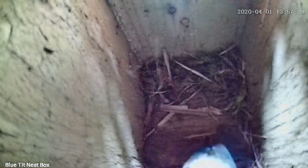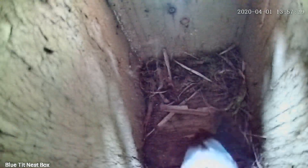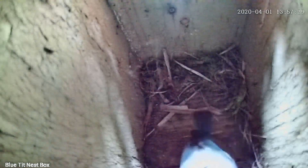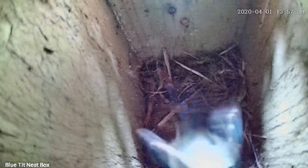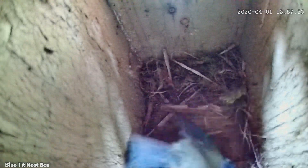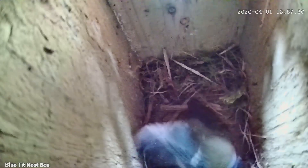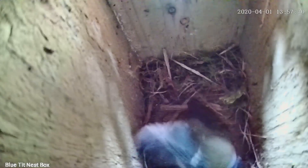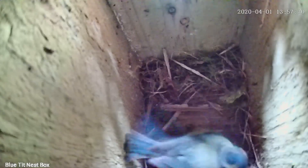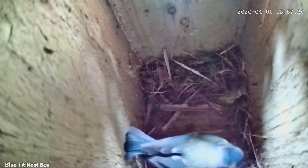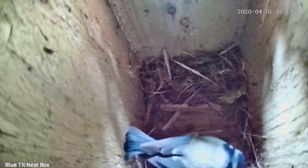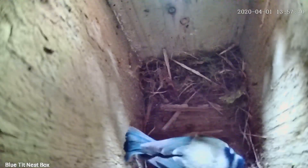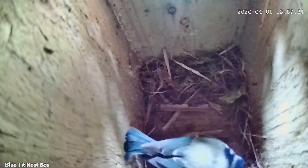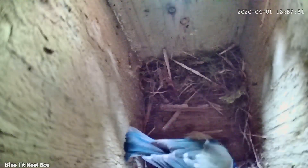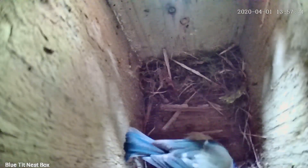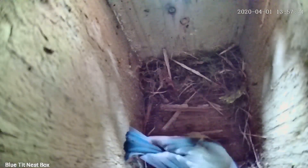la! It comes.